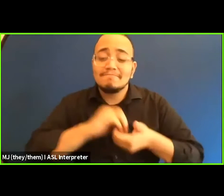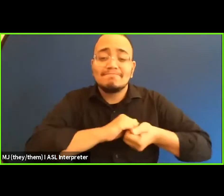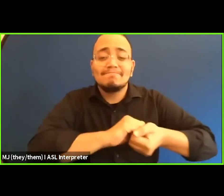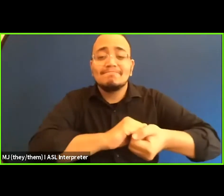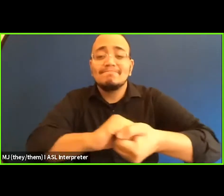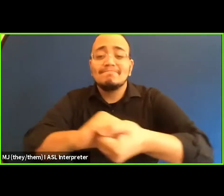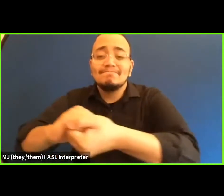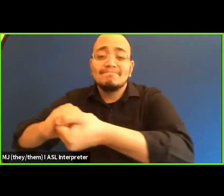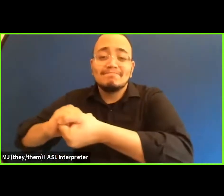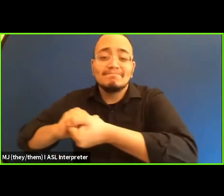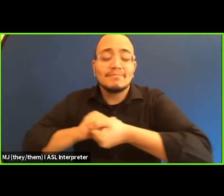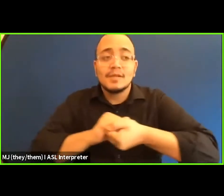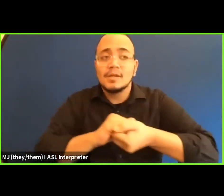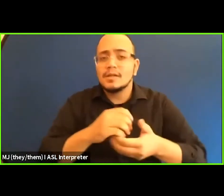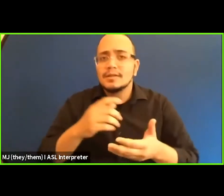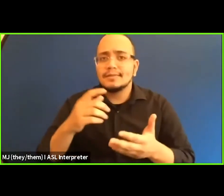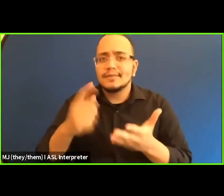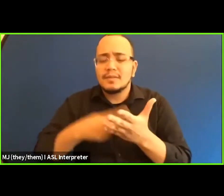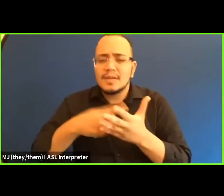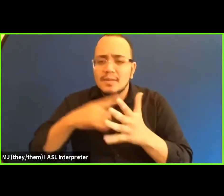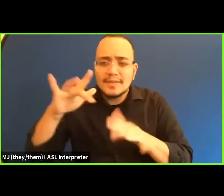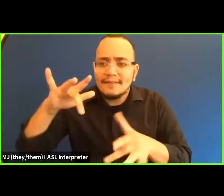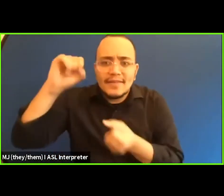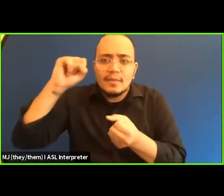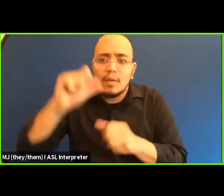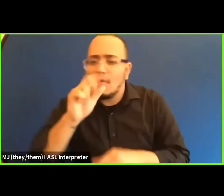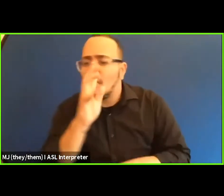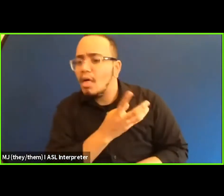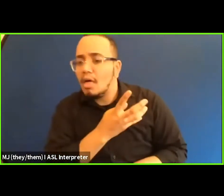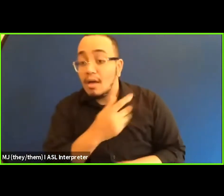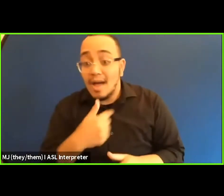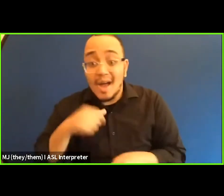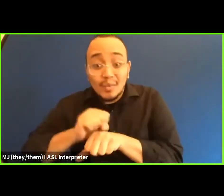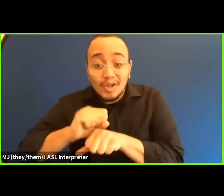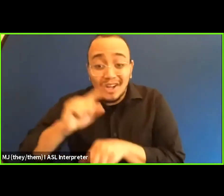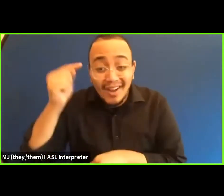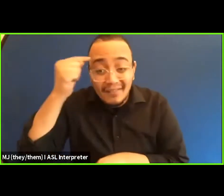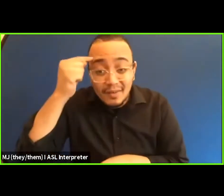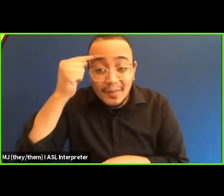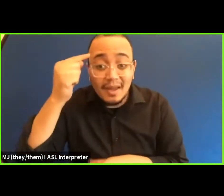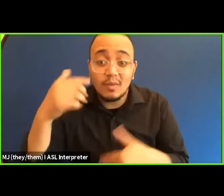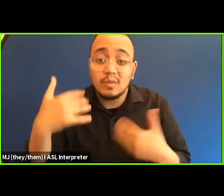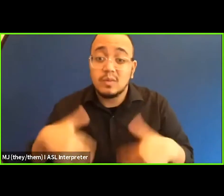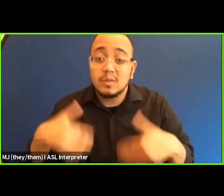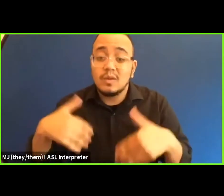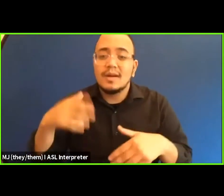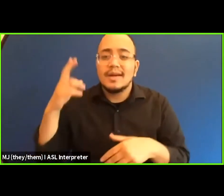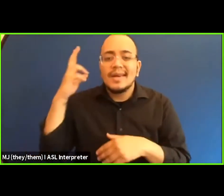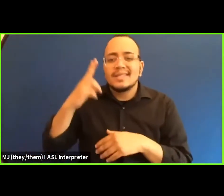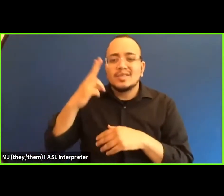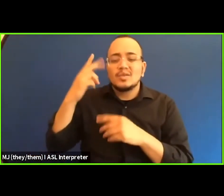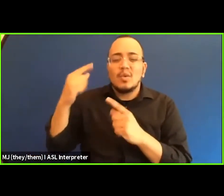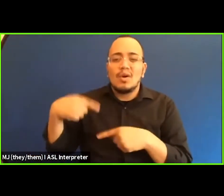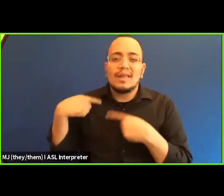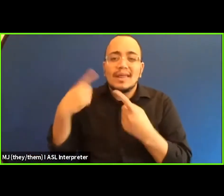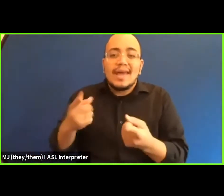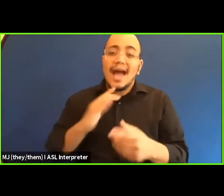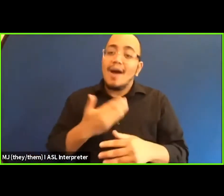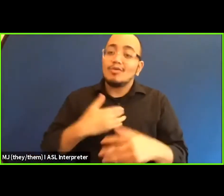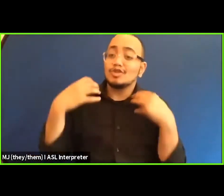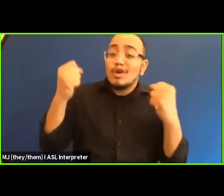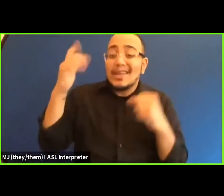largely been invisible. My work in government, I know that from my perspective, historically, our strength and our brilliance has